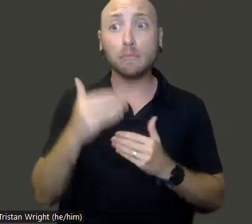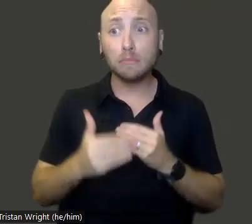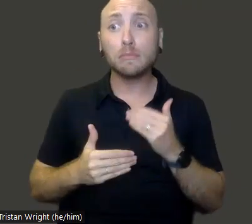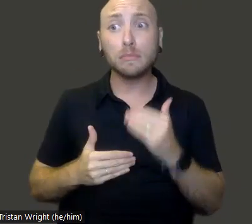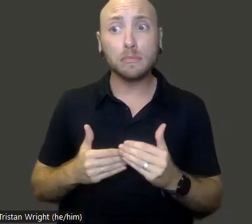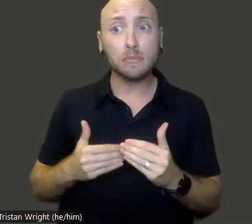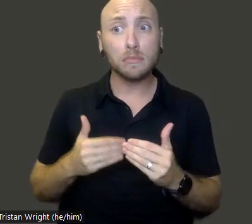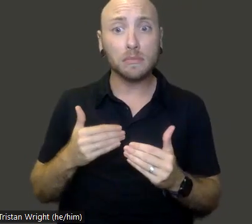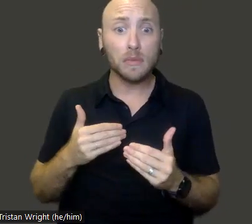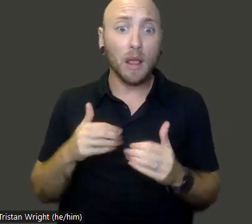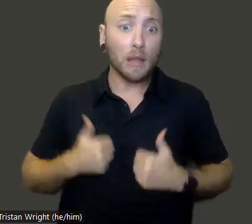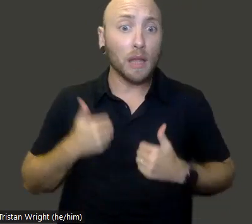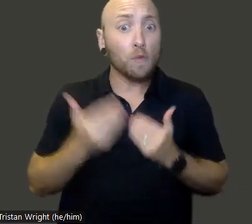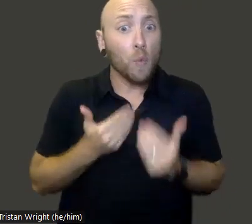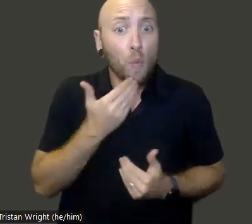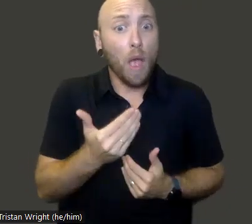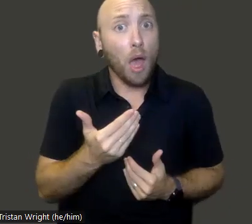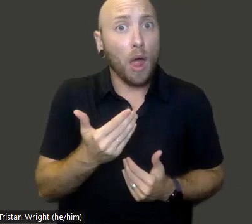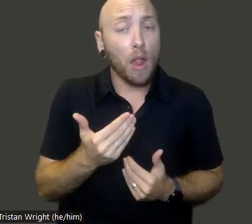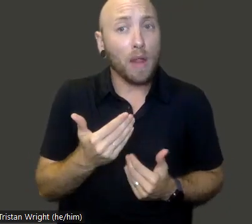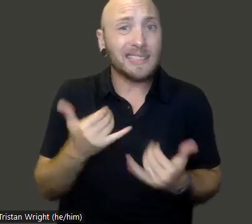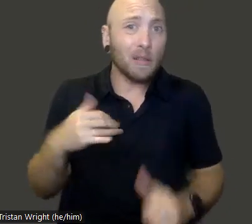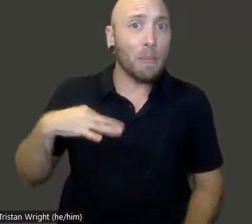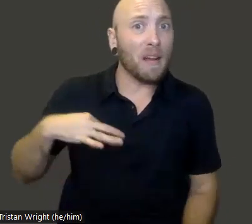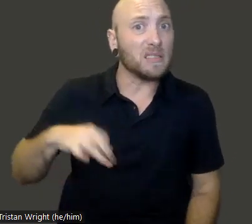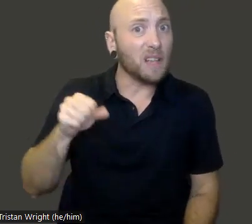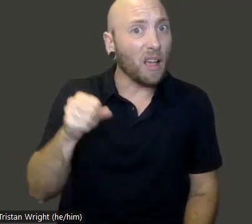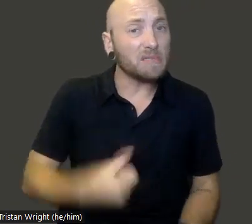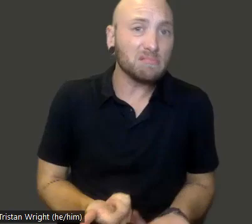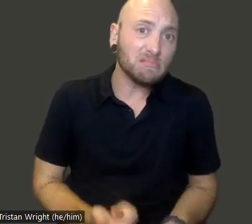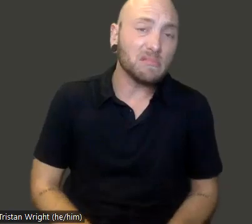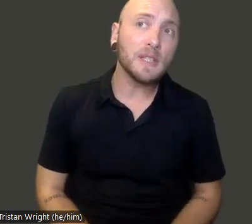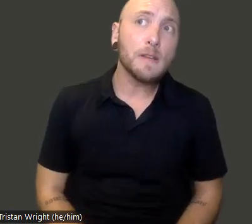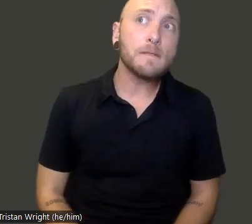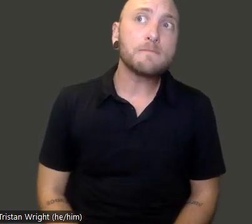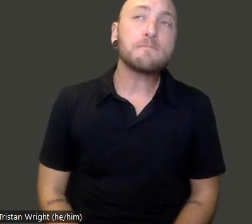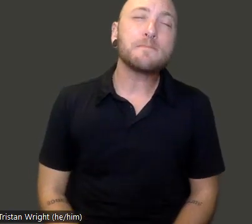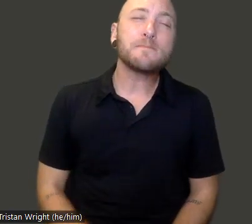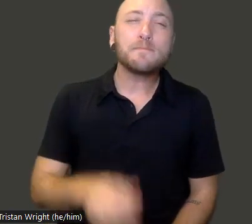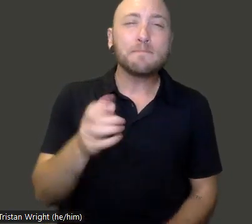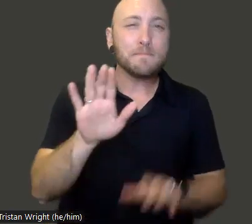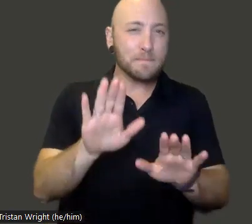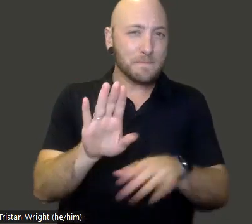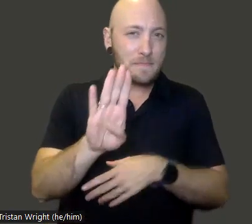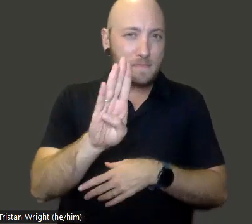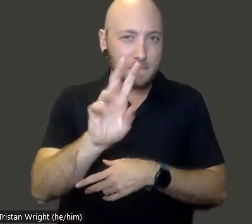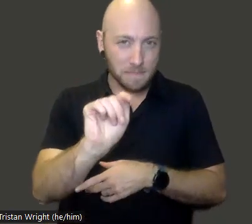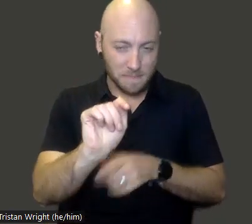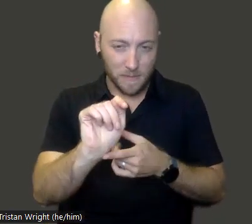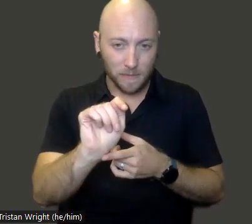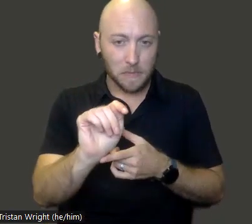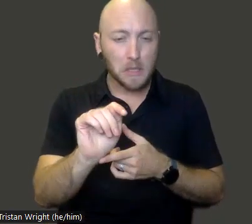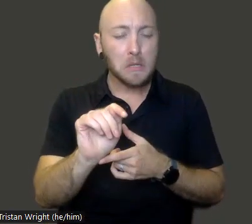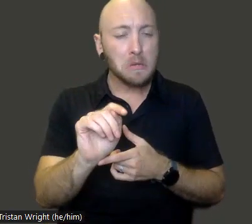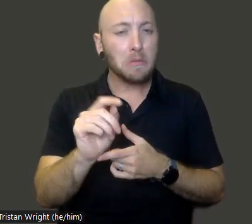life. And you know, and I started to have not big